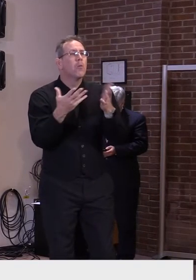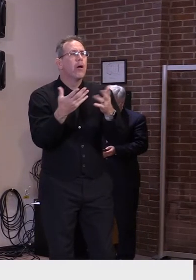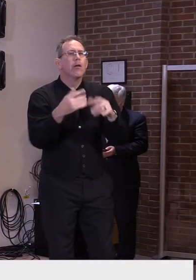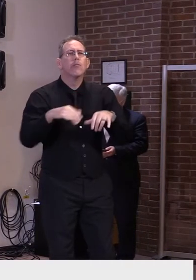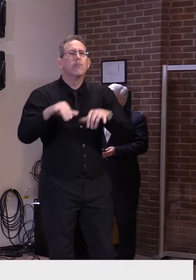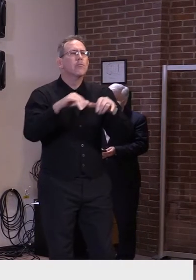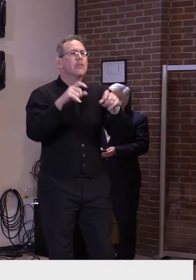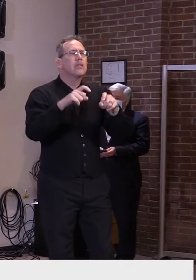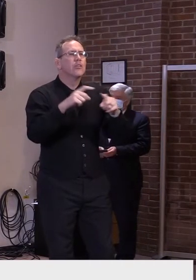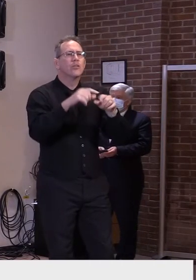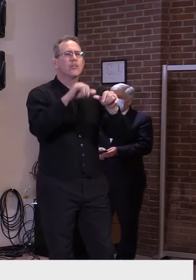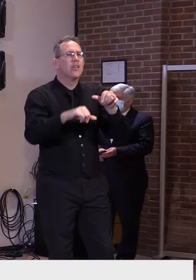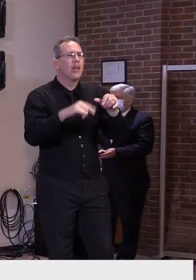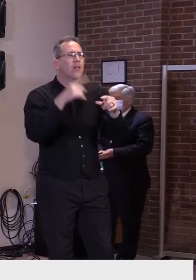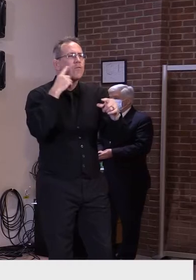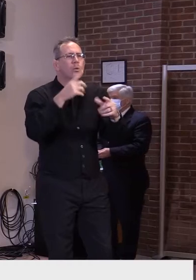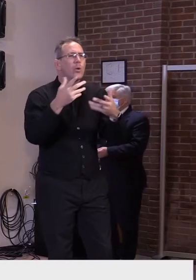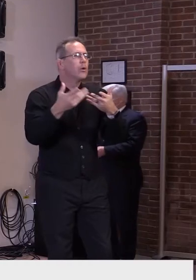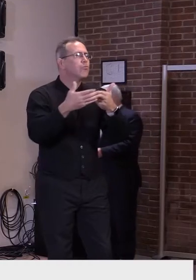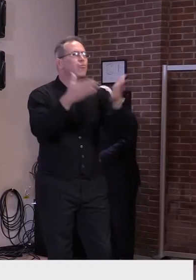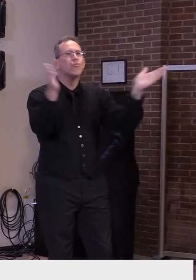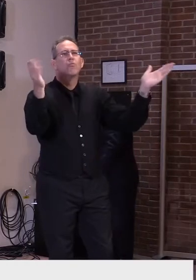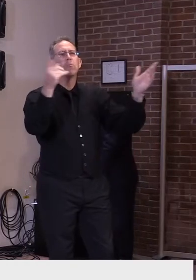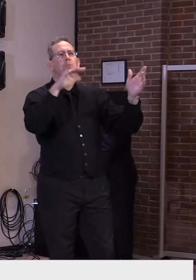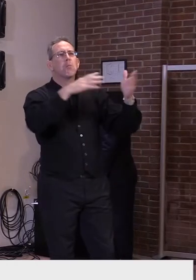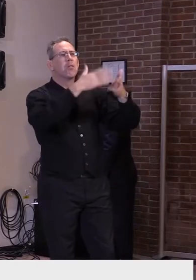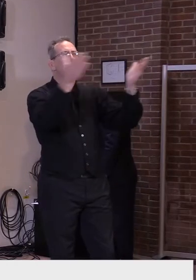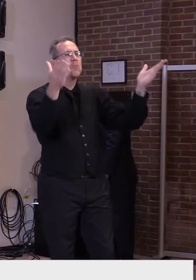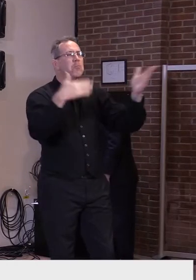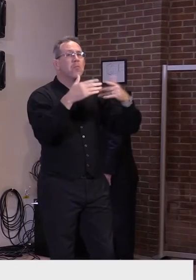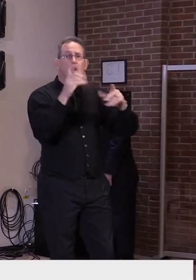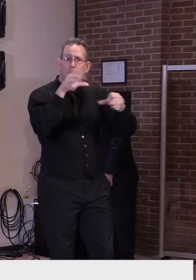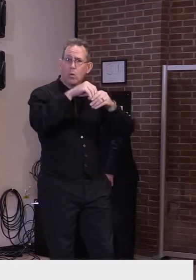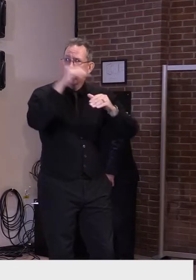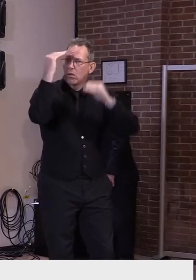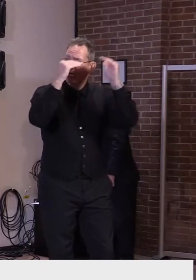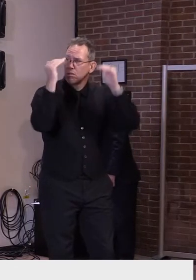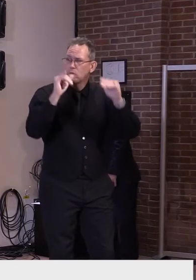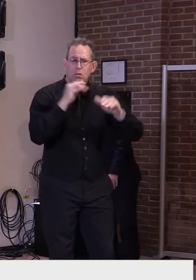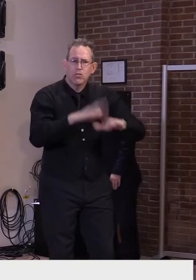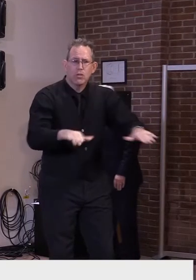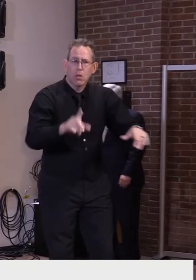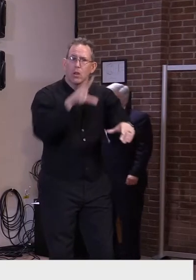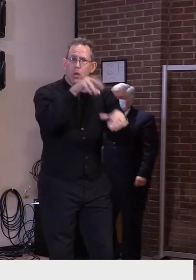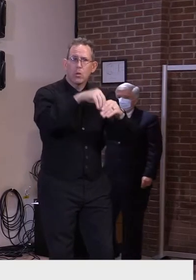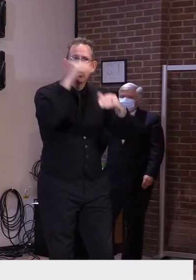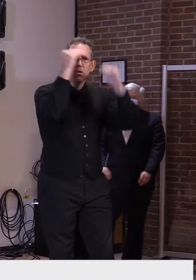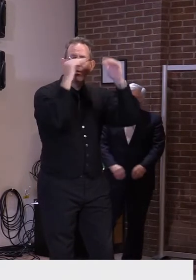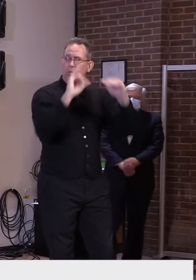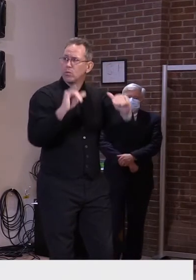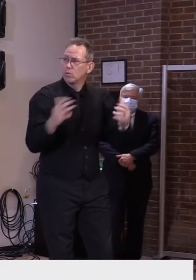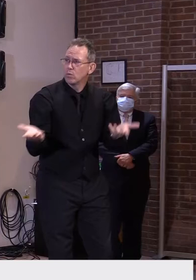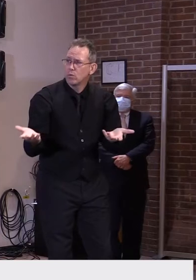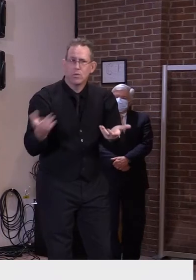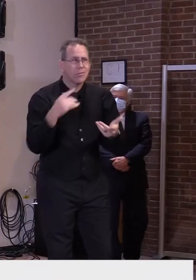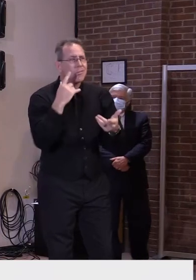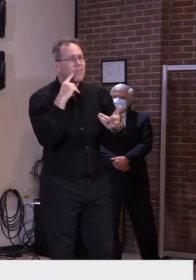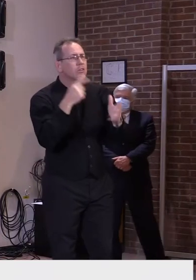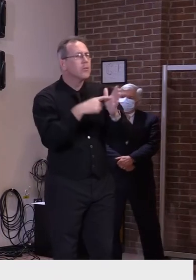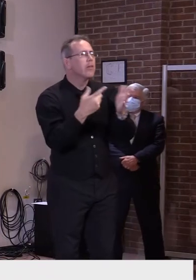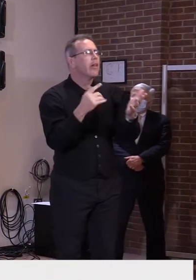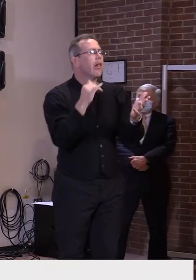general workforce who become a close contact but want to get tested on a daily basis in order to go back to